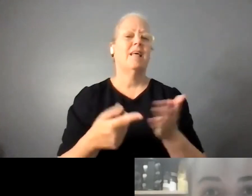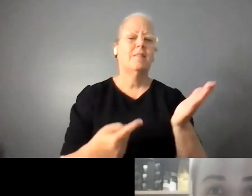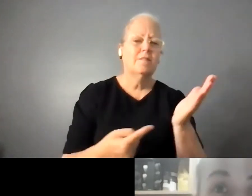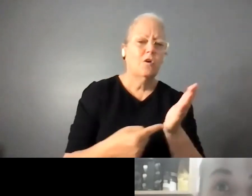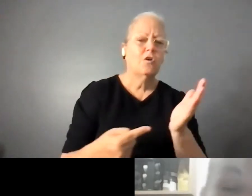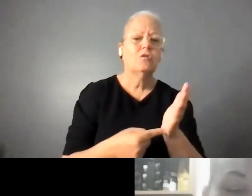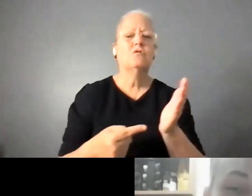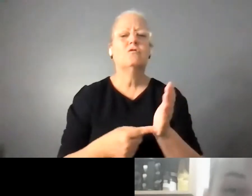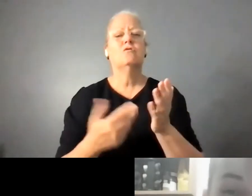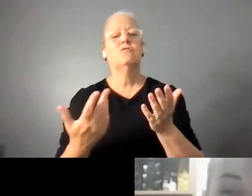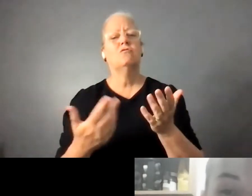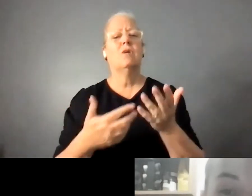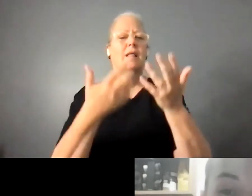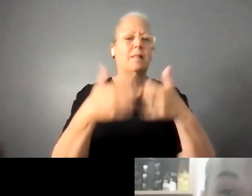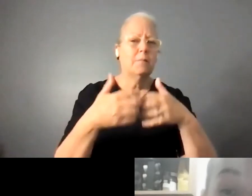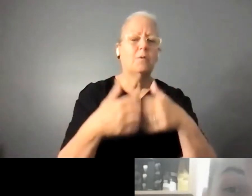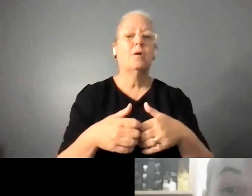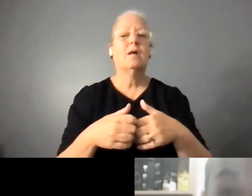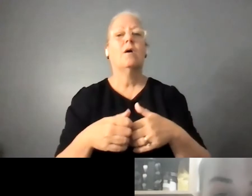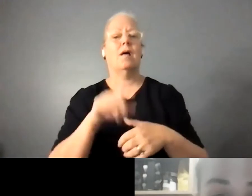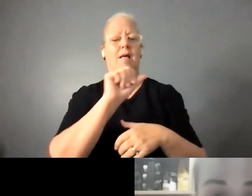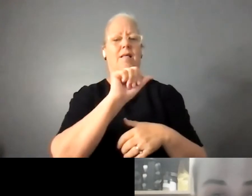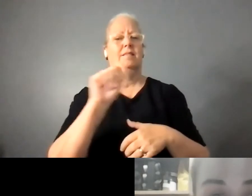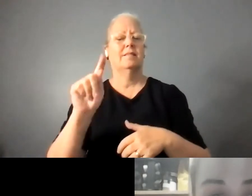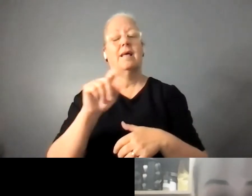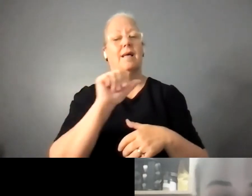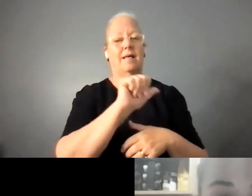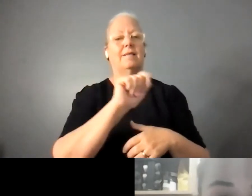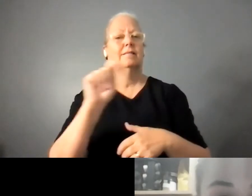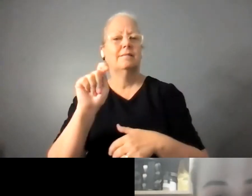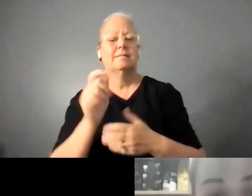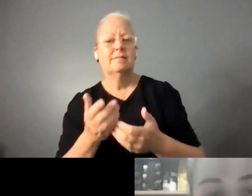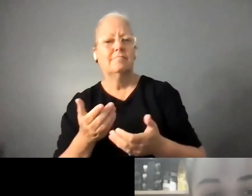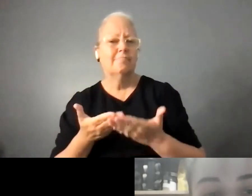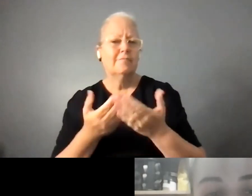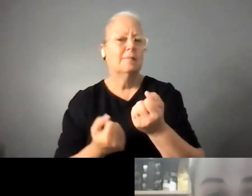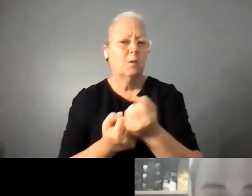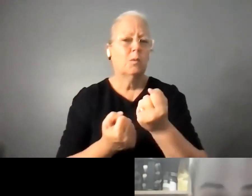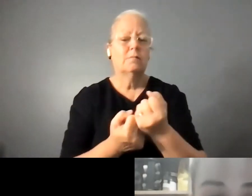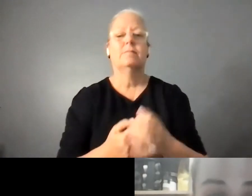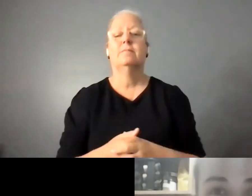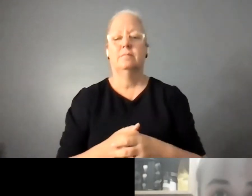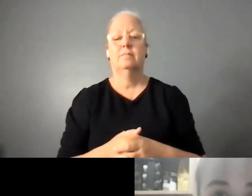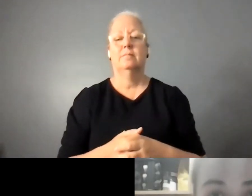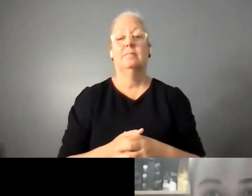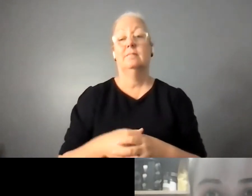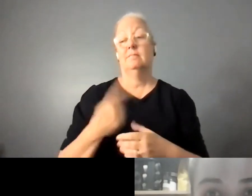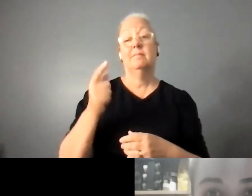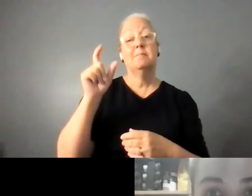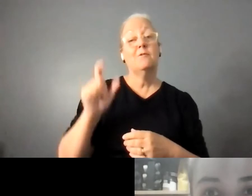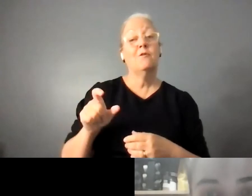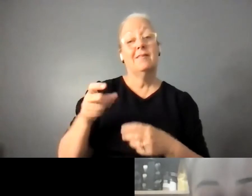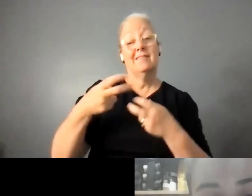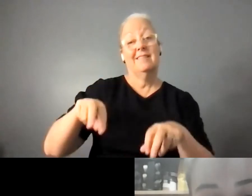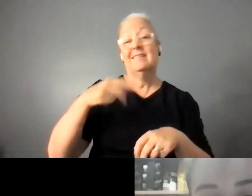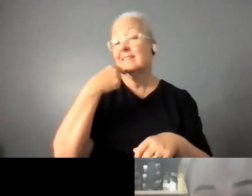living of people with disabilities, especially youth in this case. As one of my fellow panelists said,